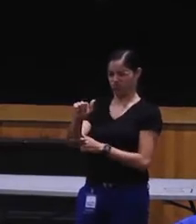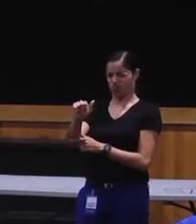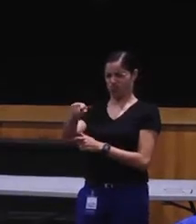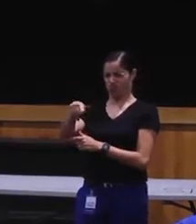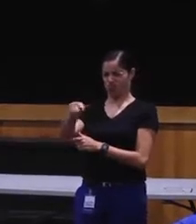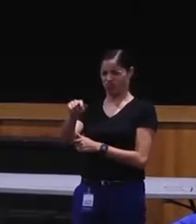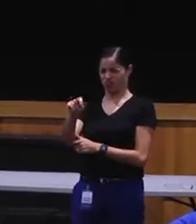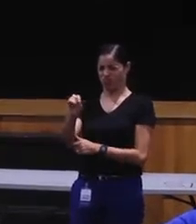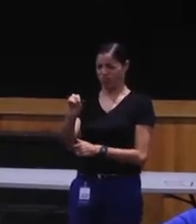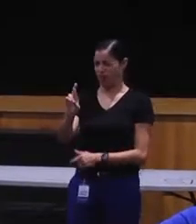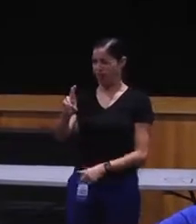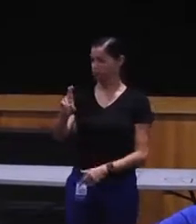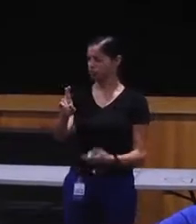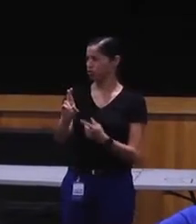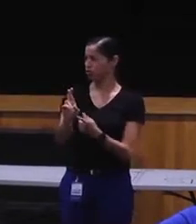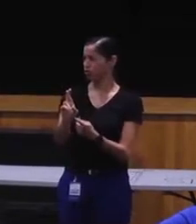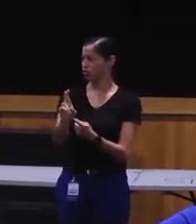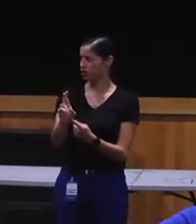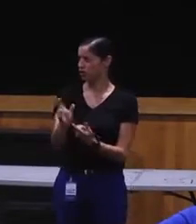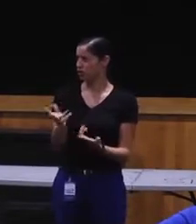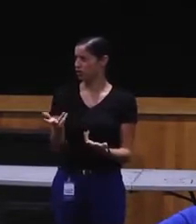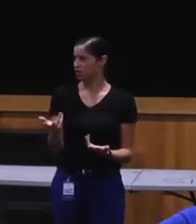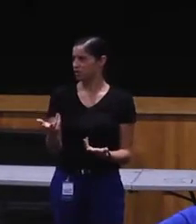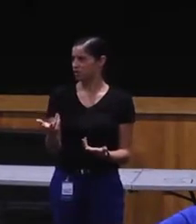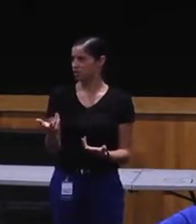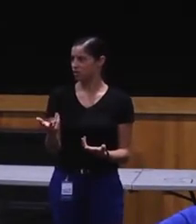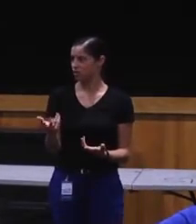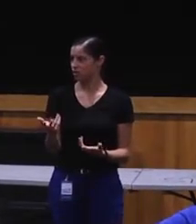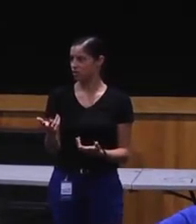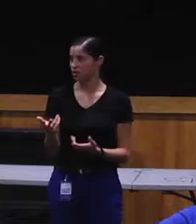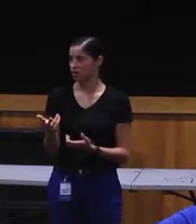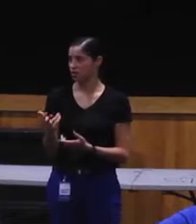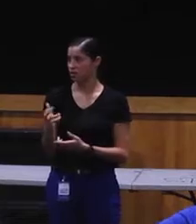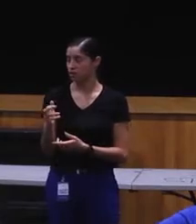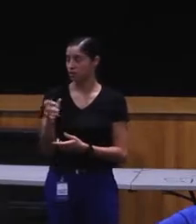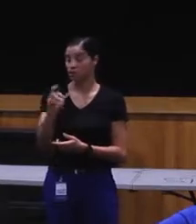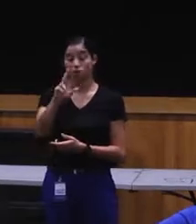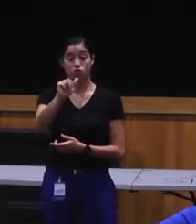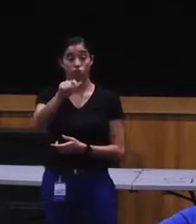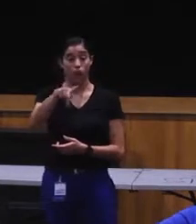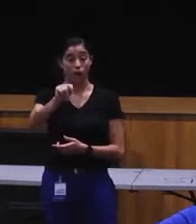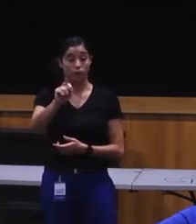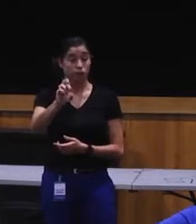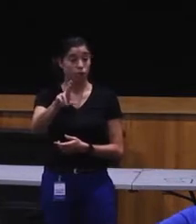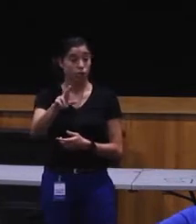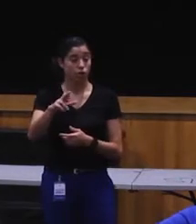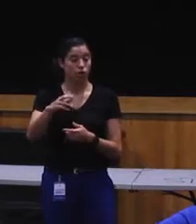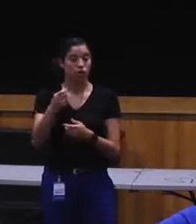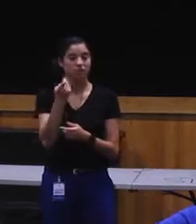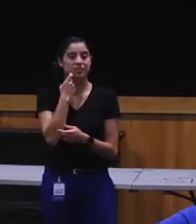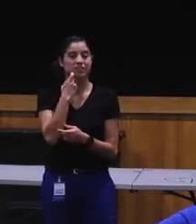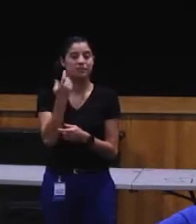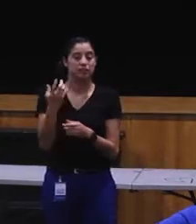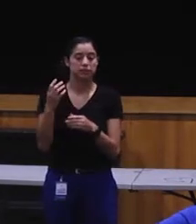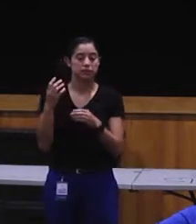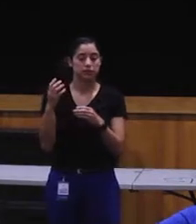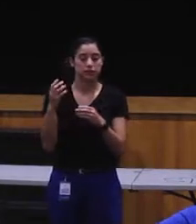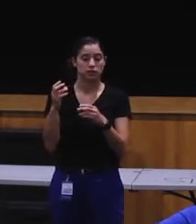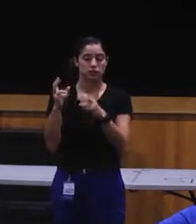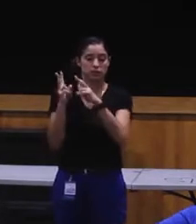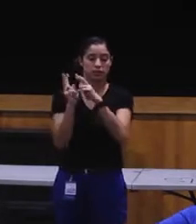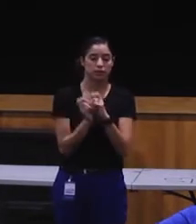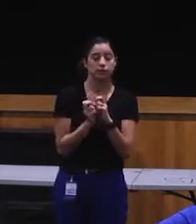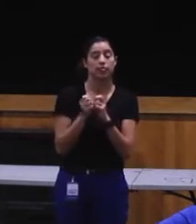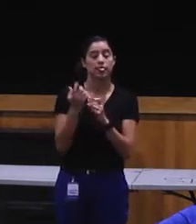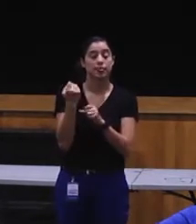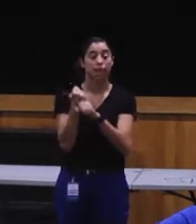Excuse me? A Raptor, okay, so we just installed last year, is part of all this. Raptor is a system